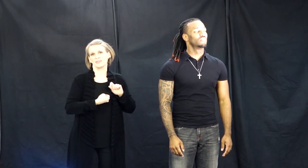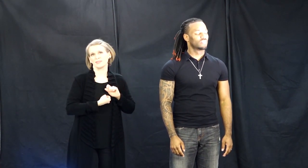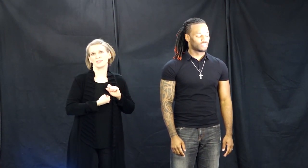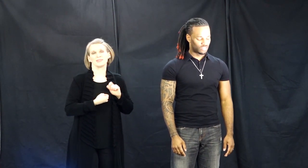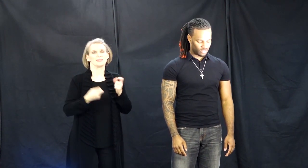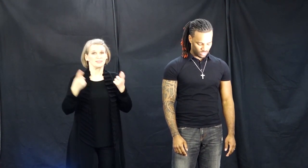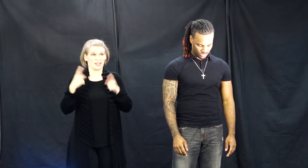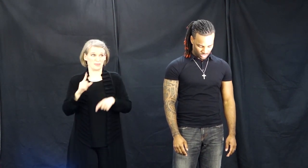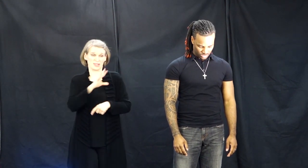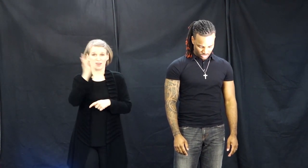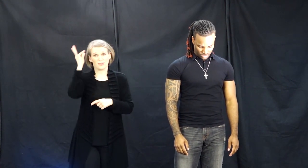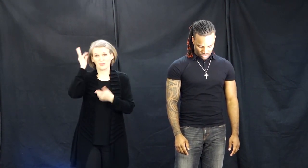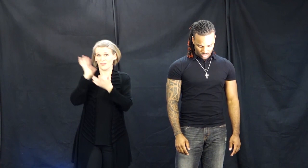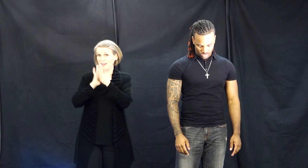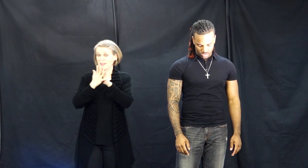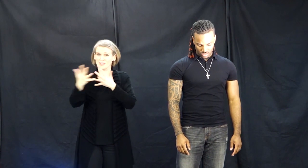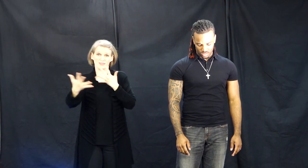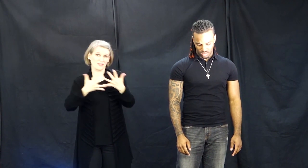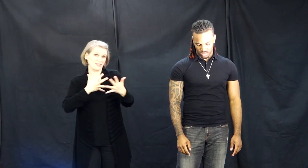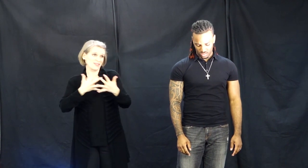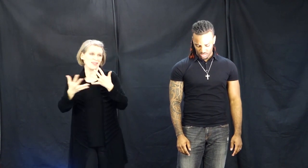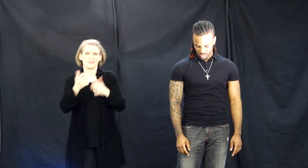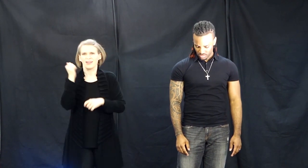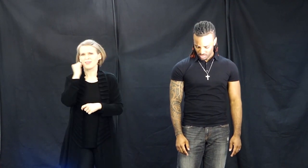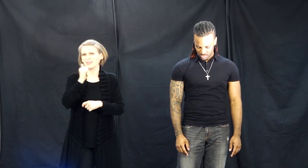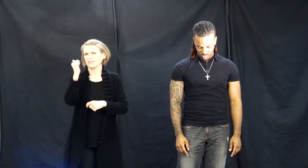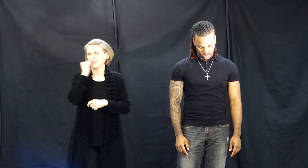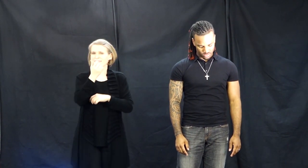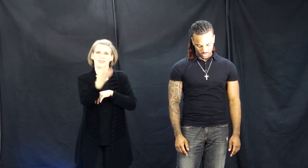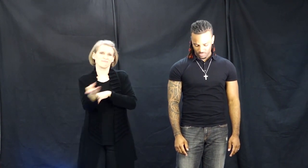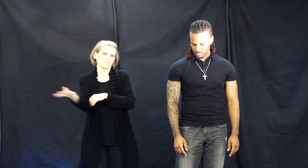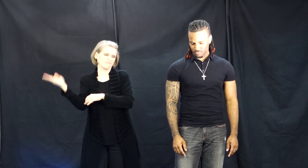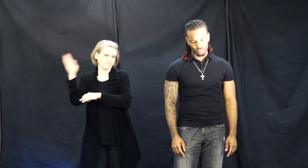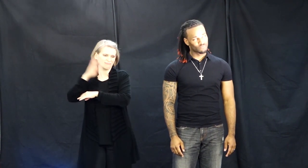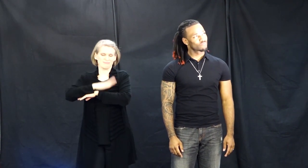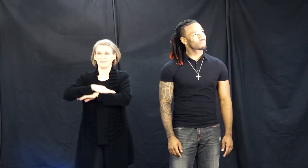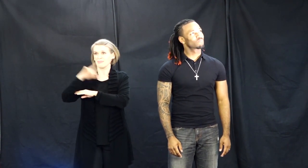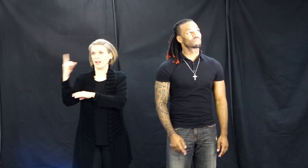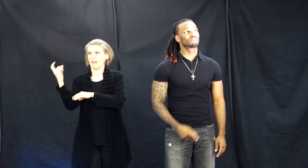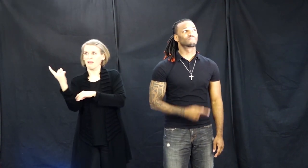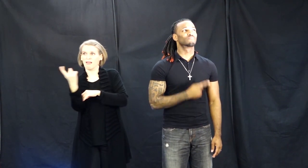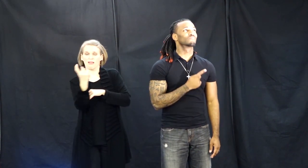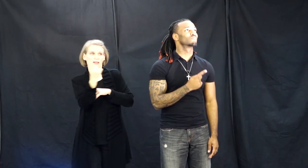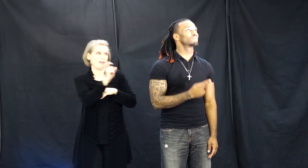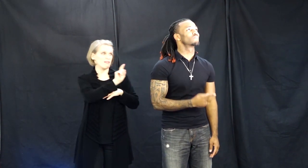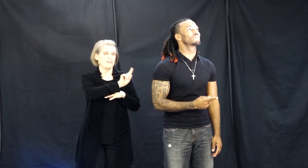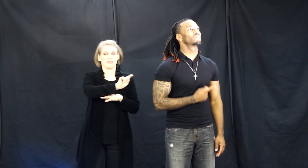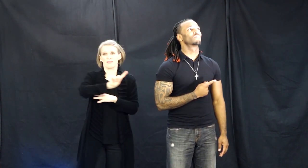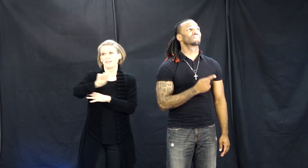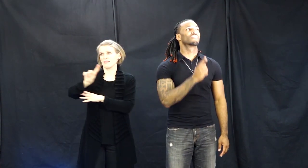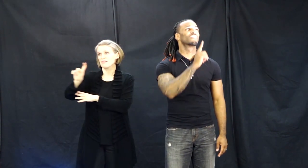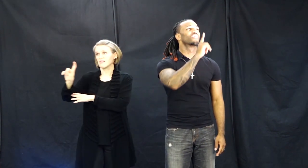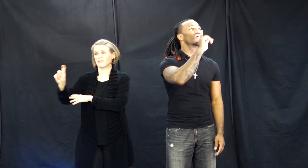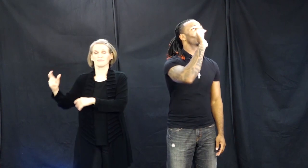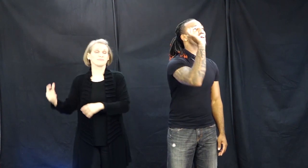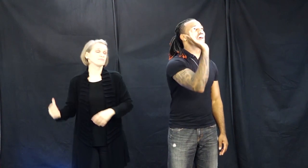unimaginable. His hair is gone gray, he passes every day. They say he walks the length of the city. You knock